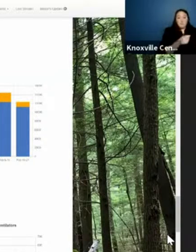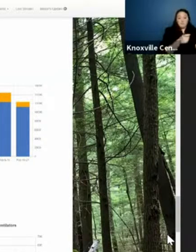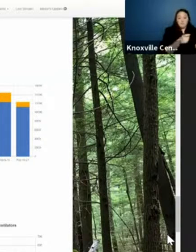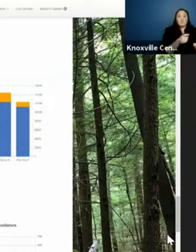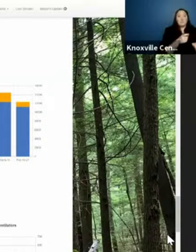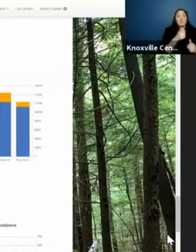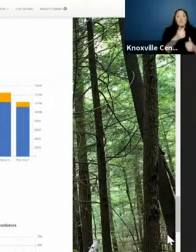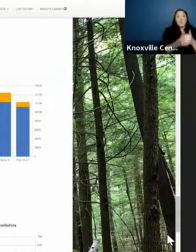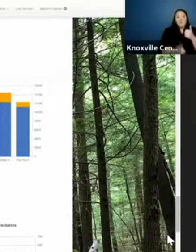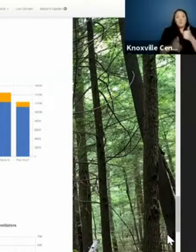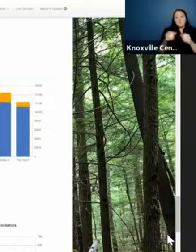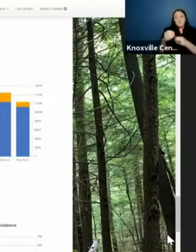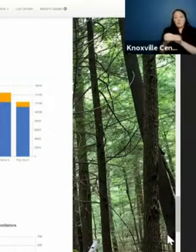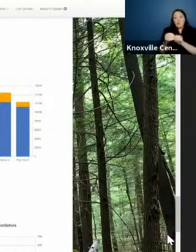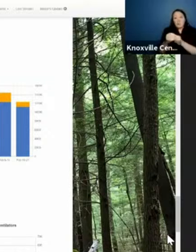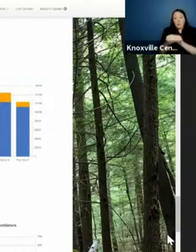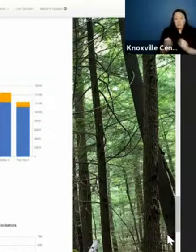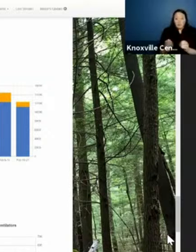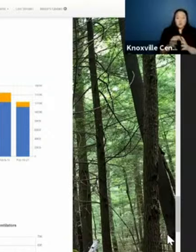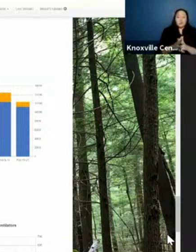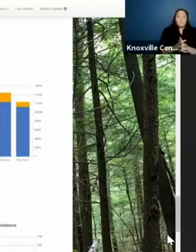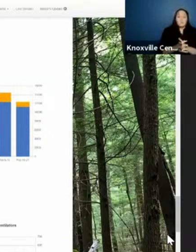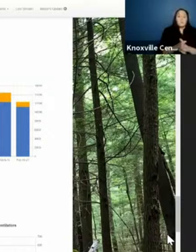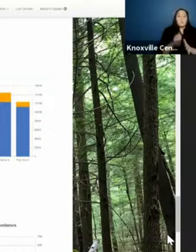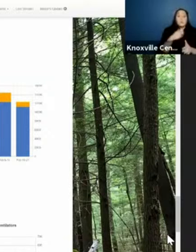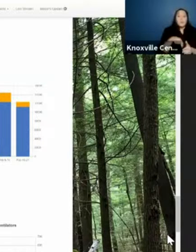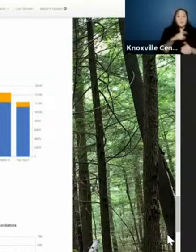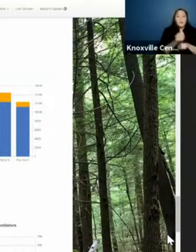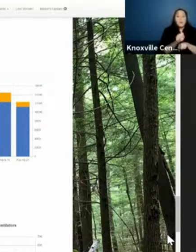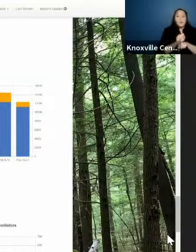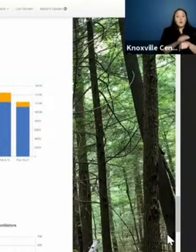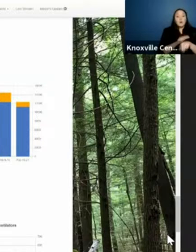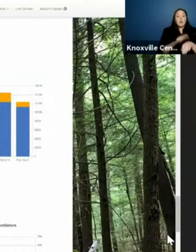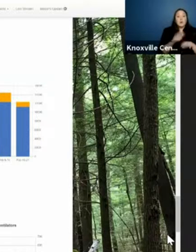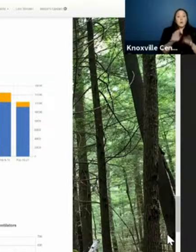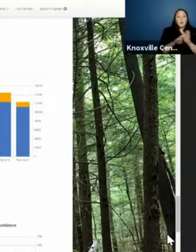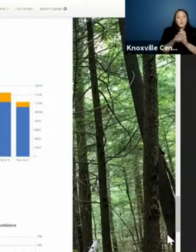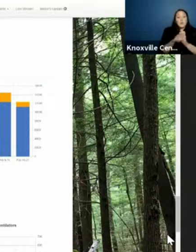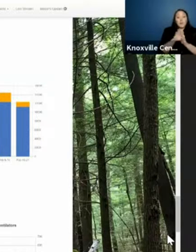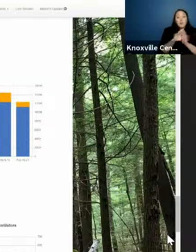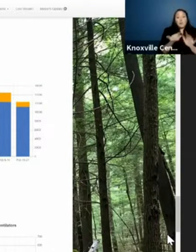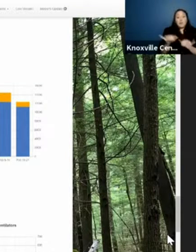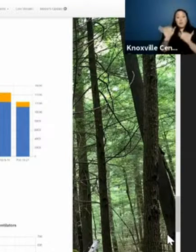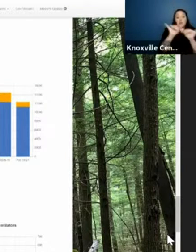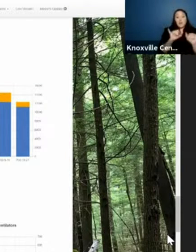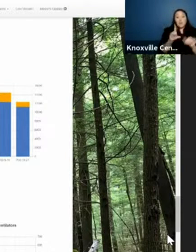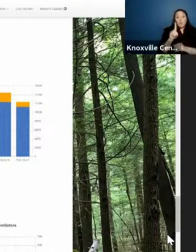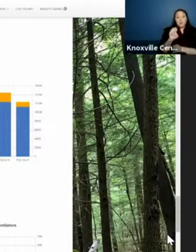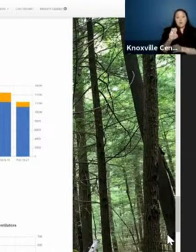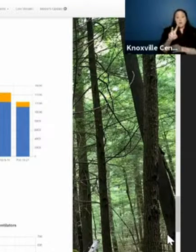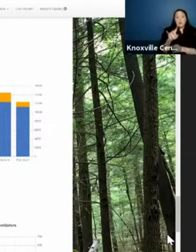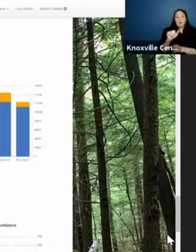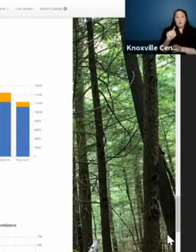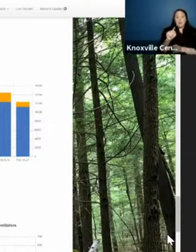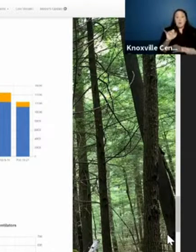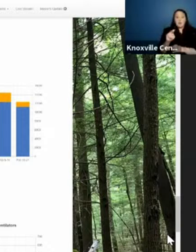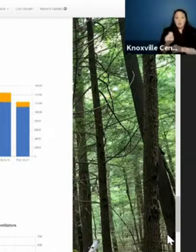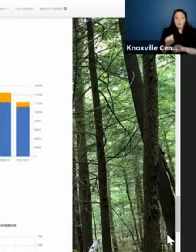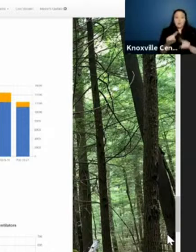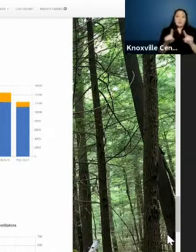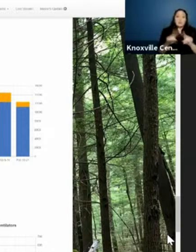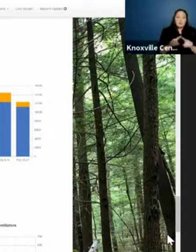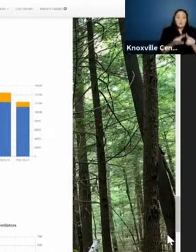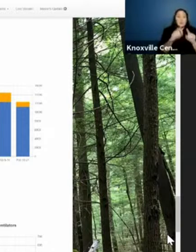by provider. We are working to build standard deviations into this data so we can more specifically talk